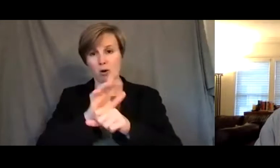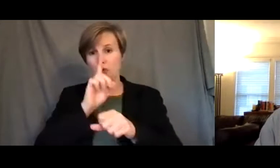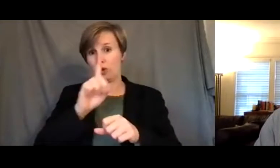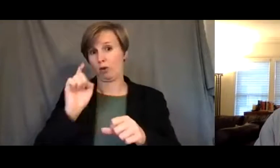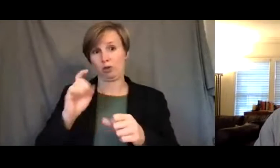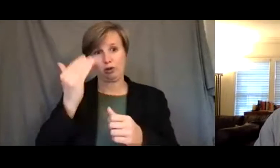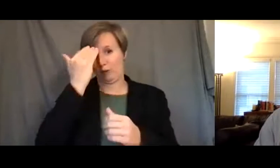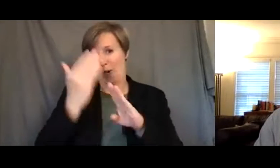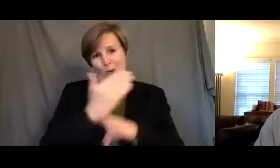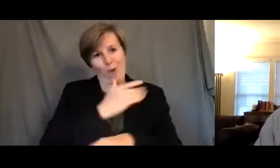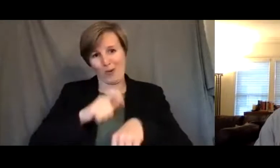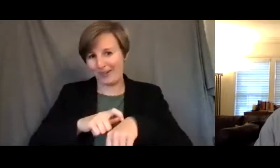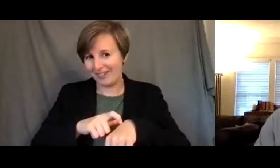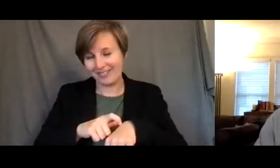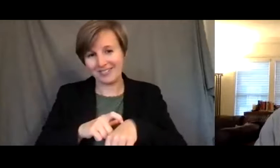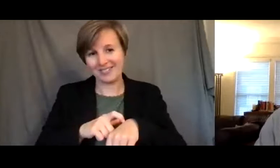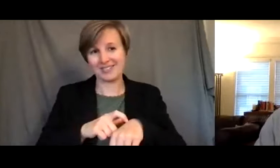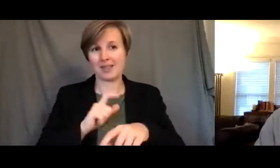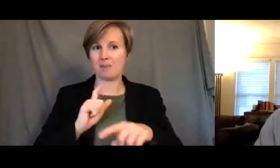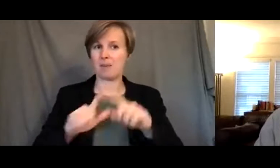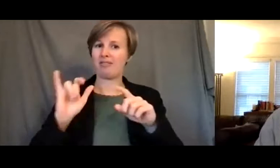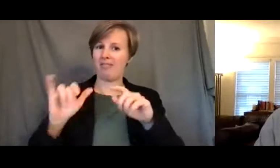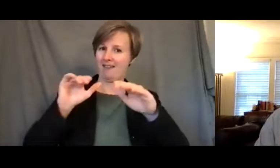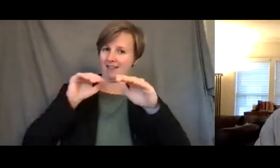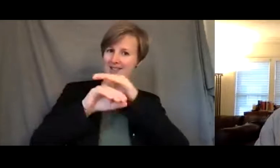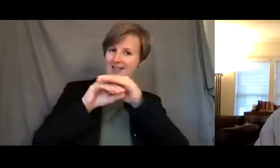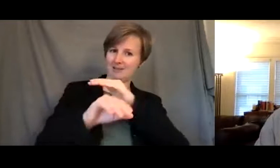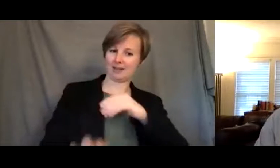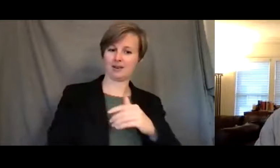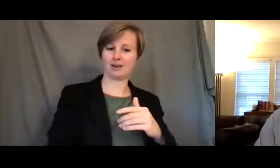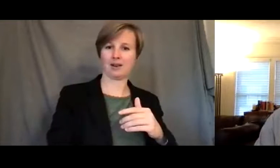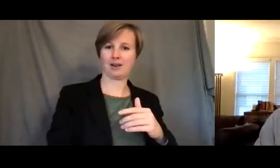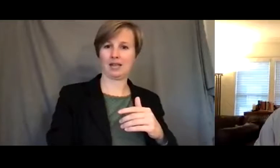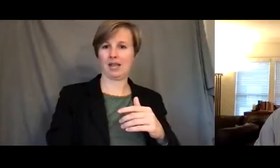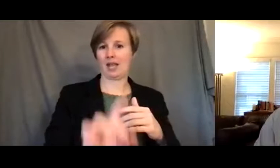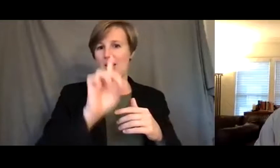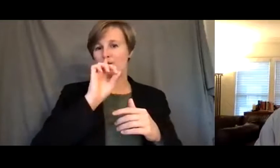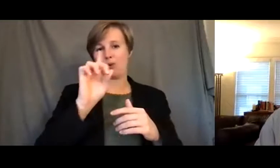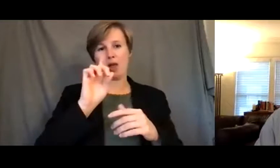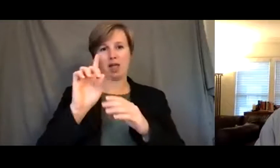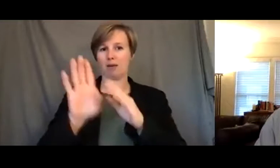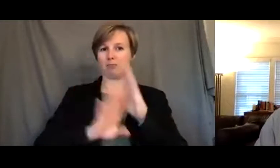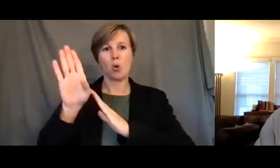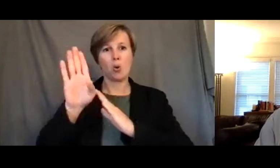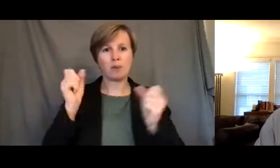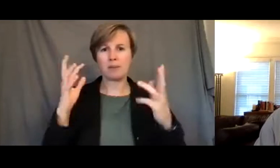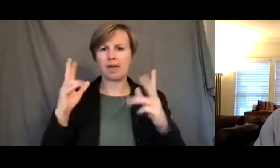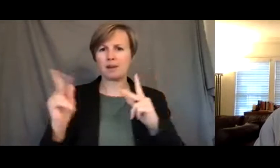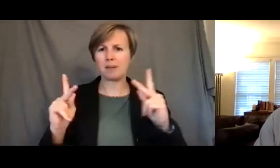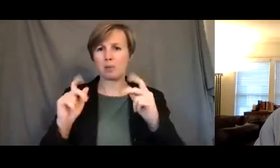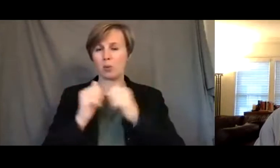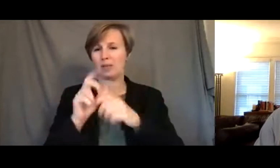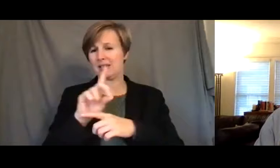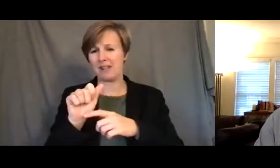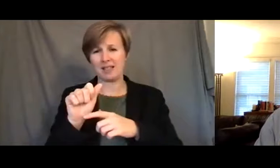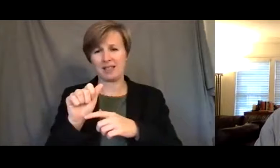known before, and that is accessibility bloomed in a time where many folks with developmental disabilities did